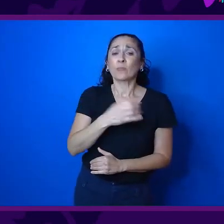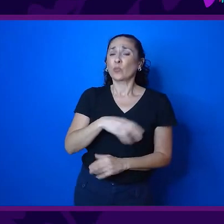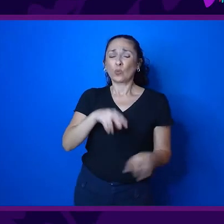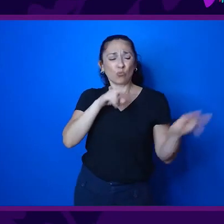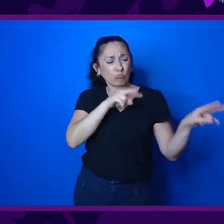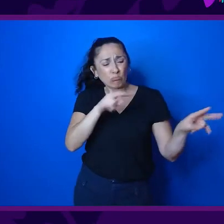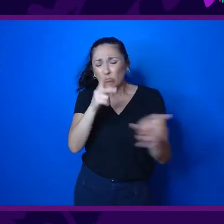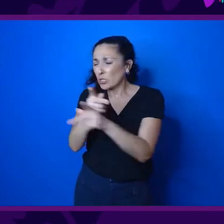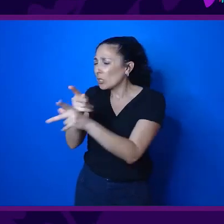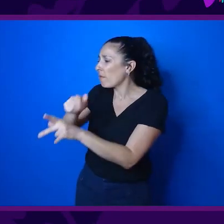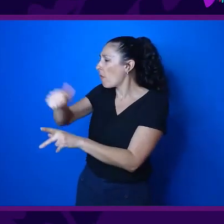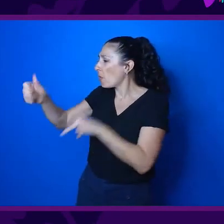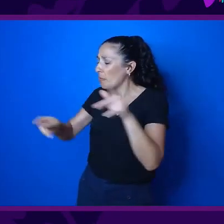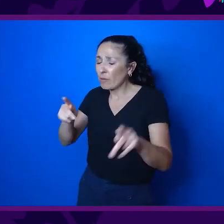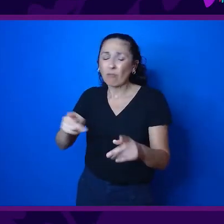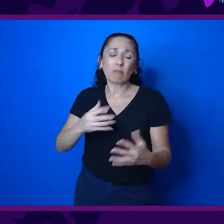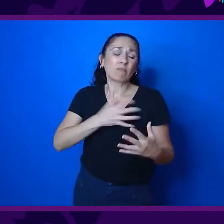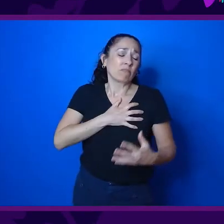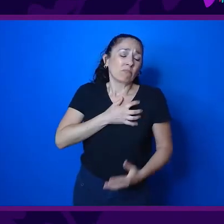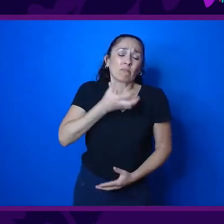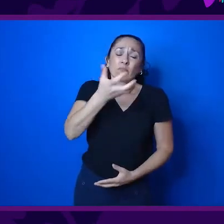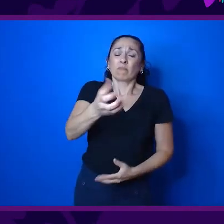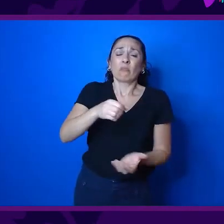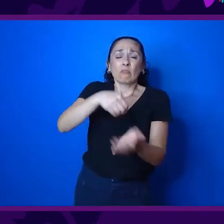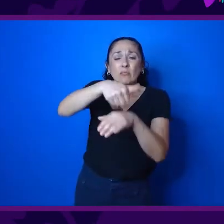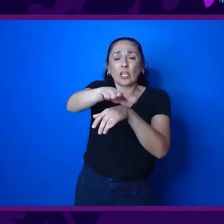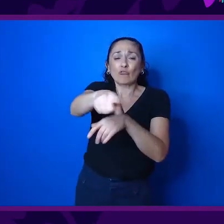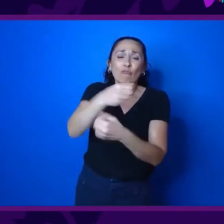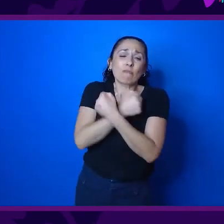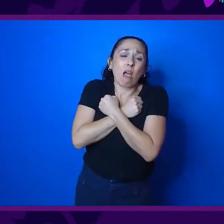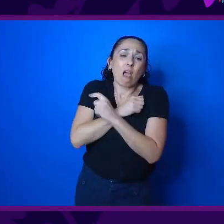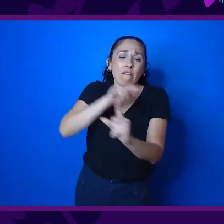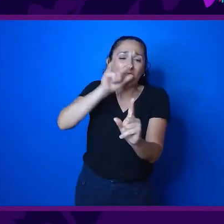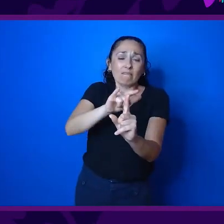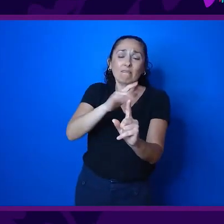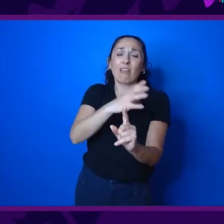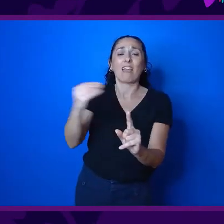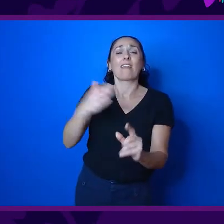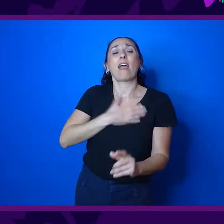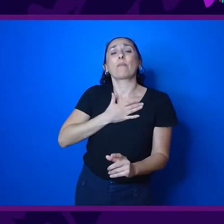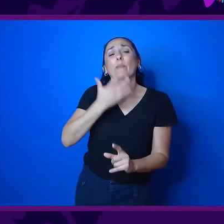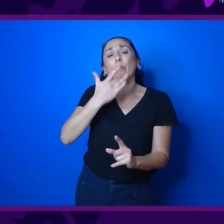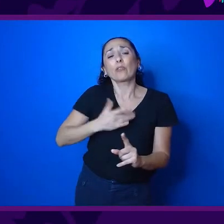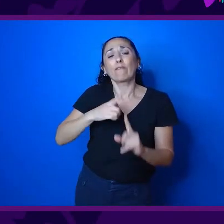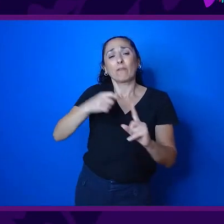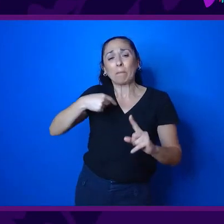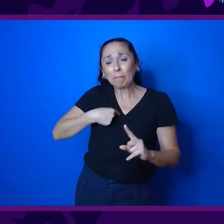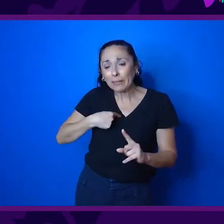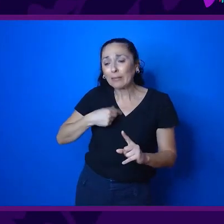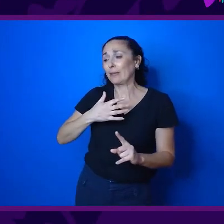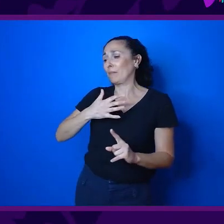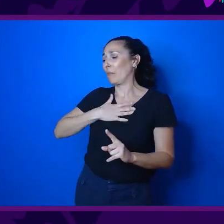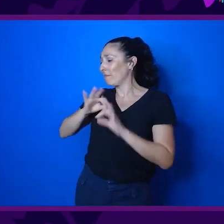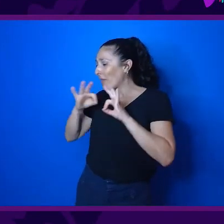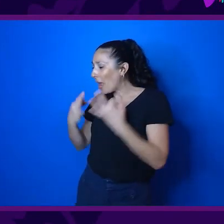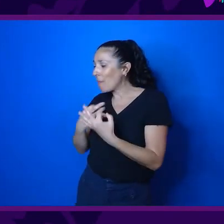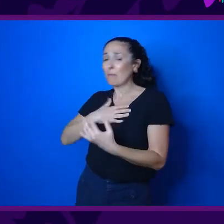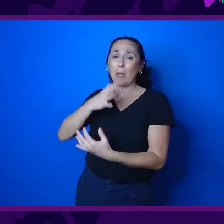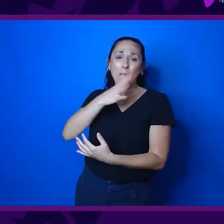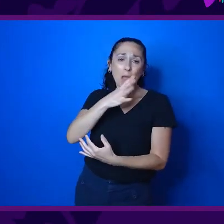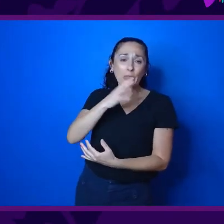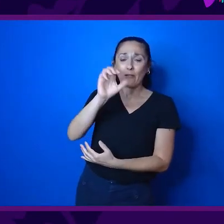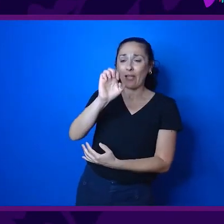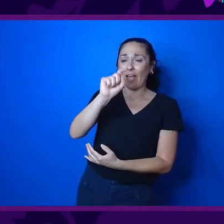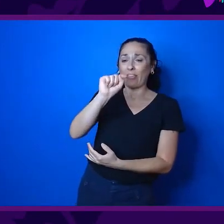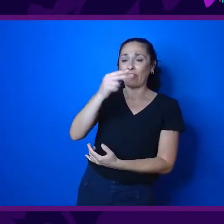send you so much love and happy birthday greetings from me, from my whole family, from my mother, Ethel Kennedy, from all